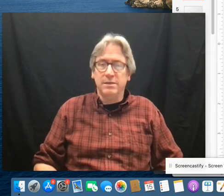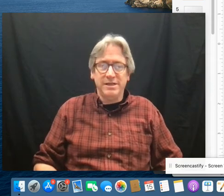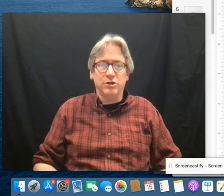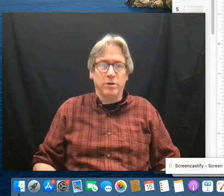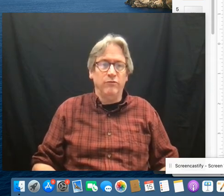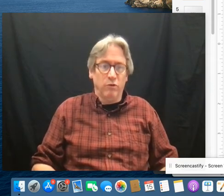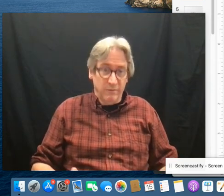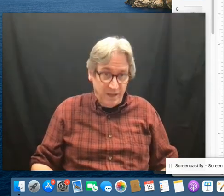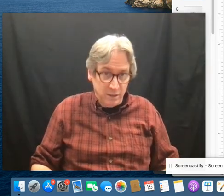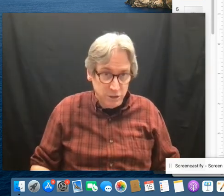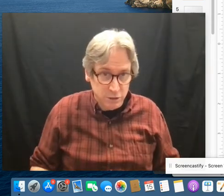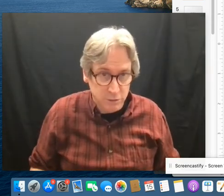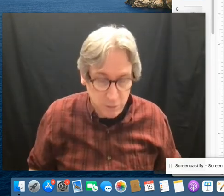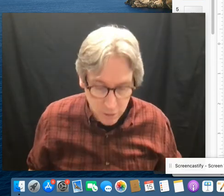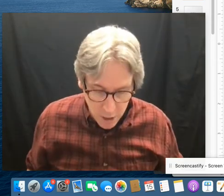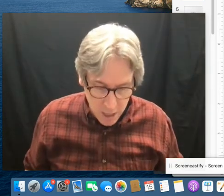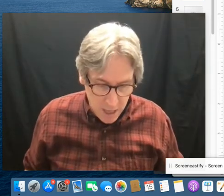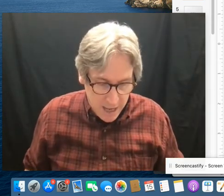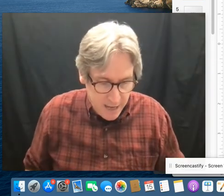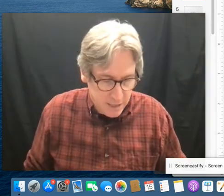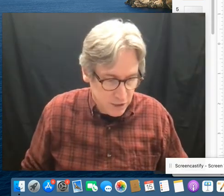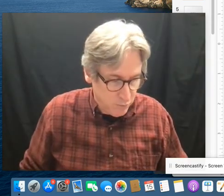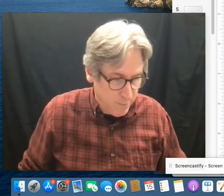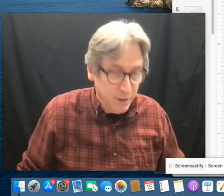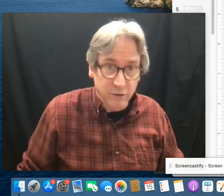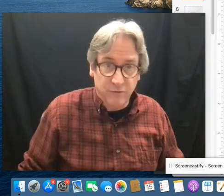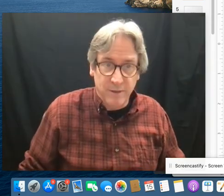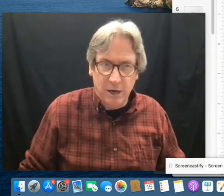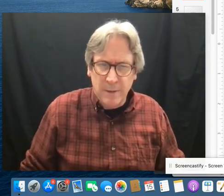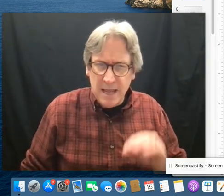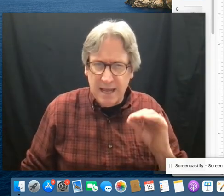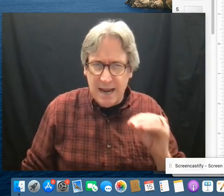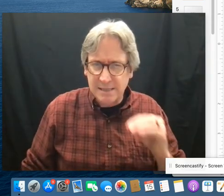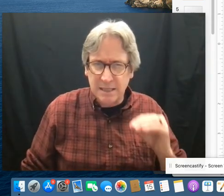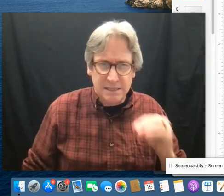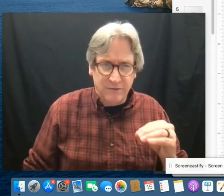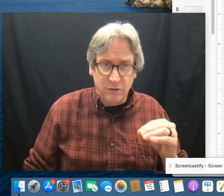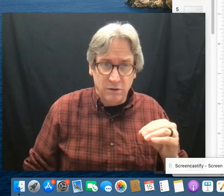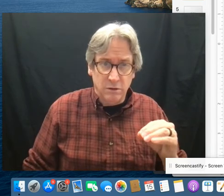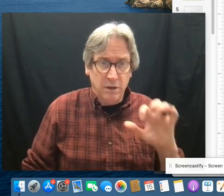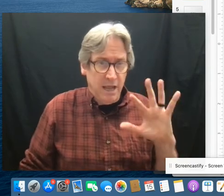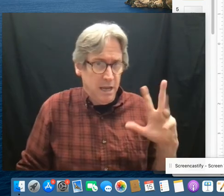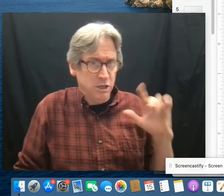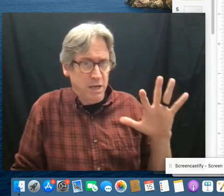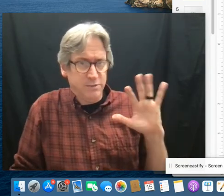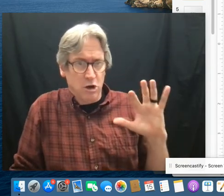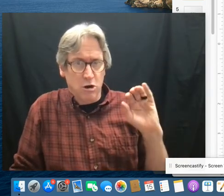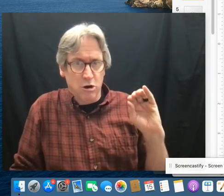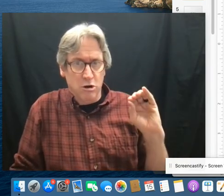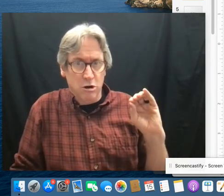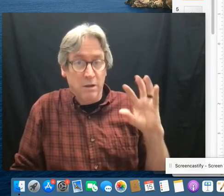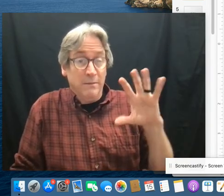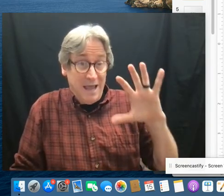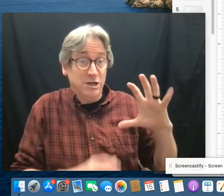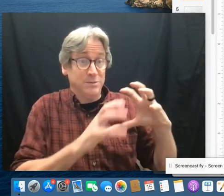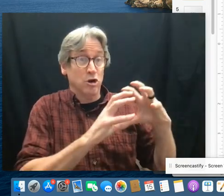it's the basic written form of English, and we build from there. In ASL, it's different. Hand shapes